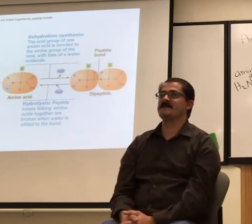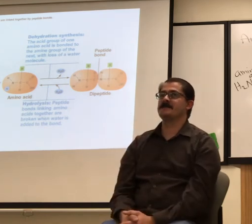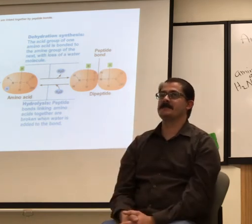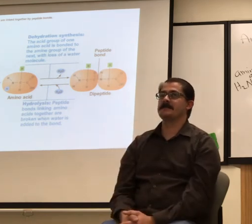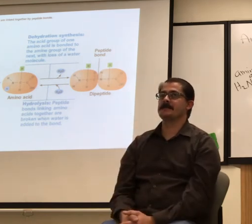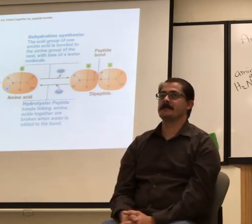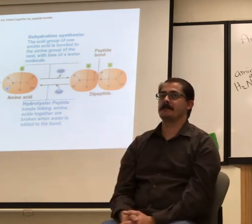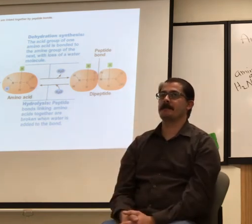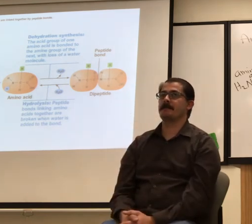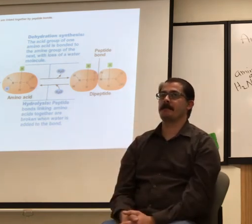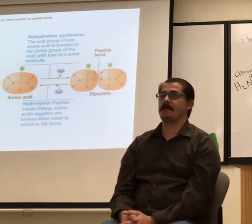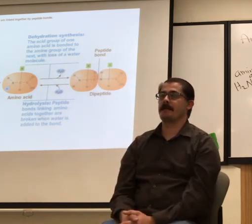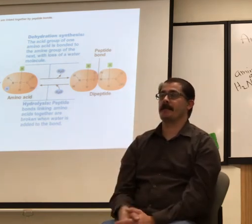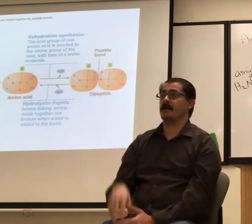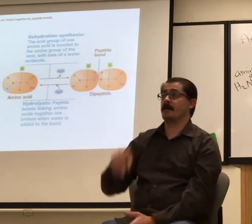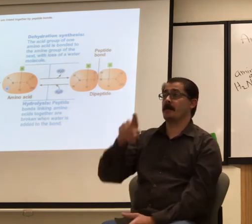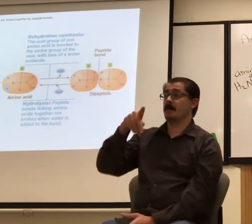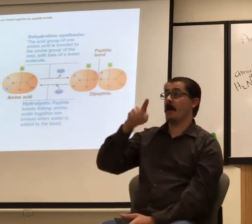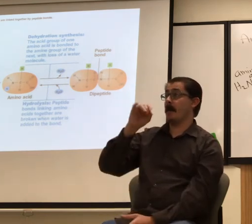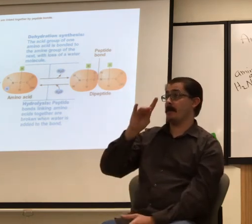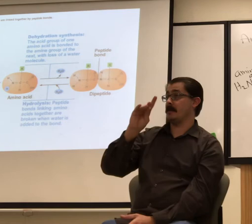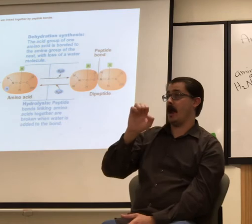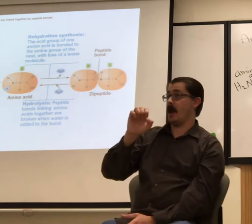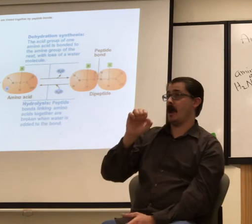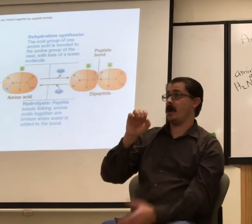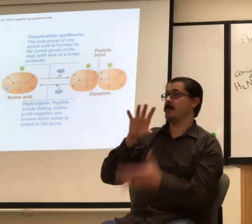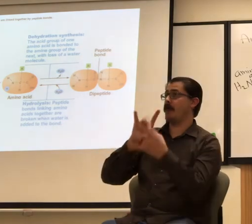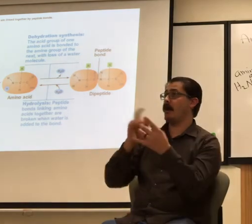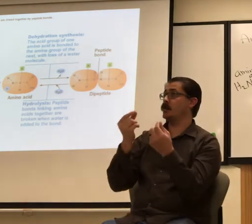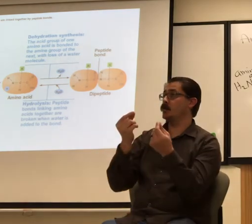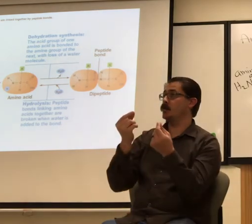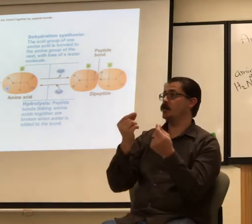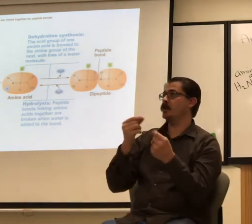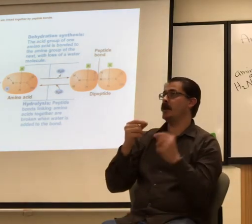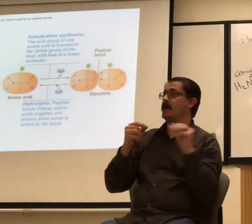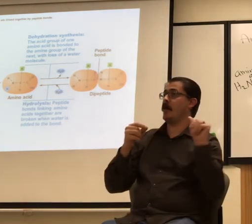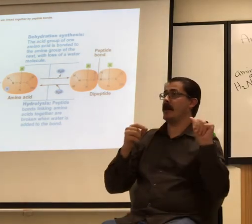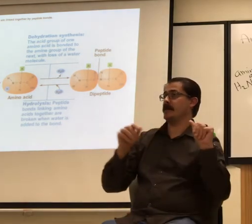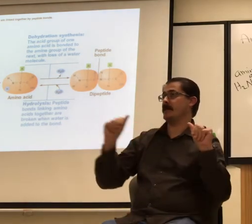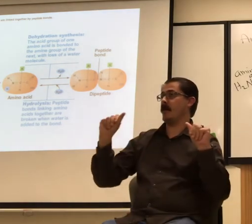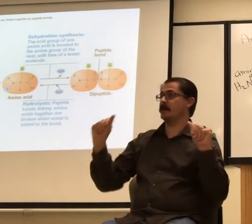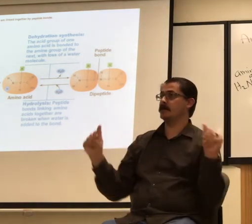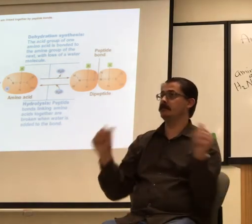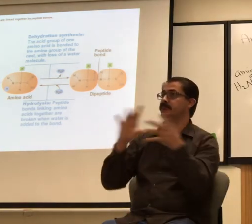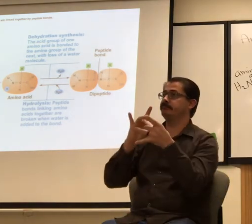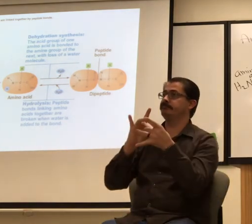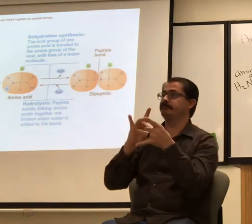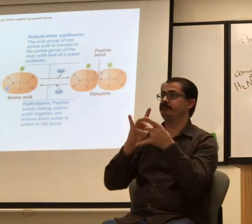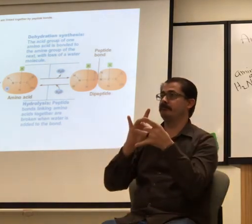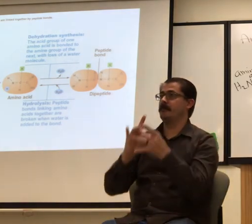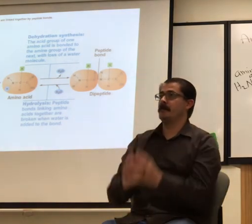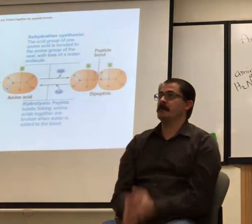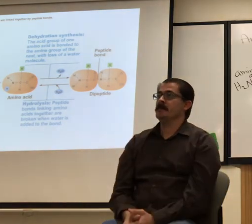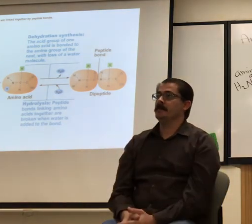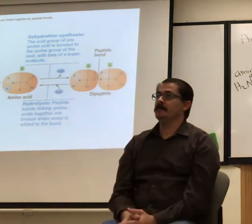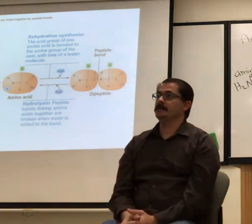link amino acids together.